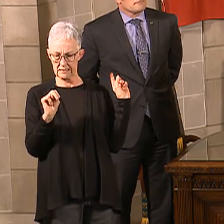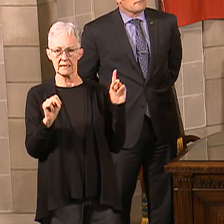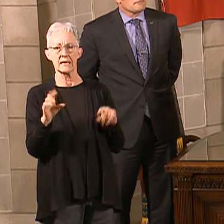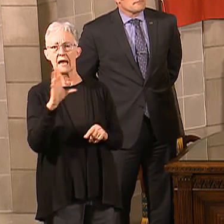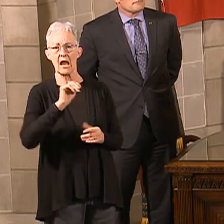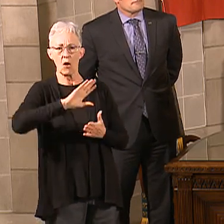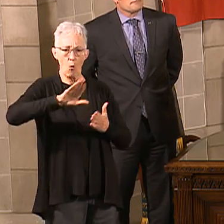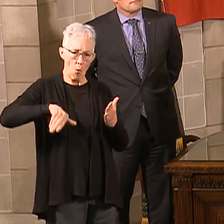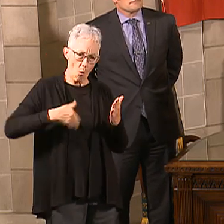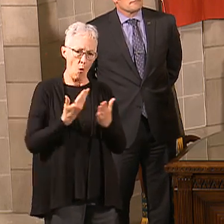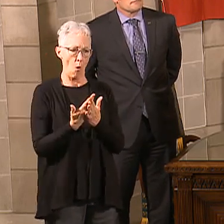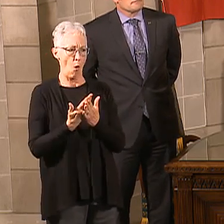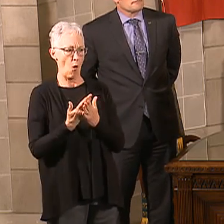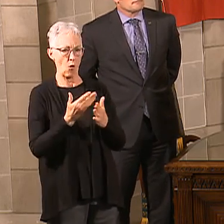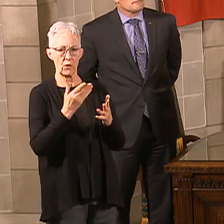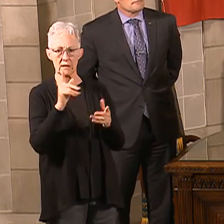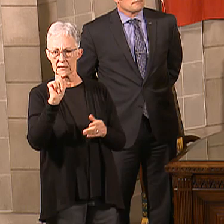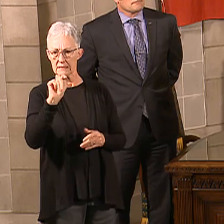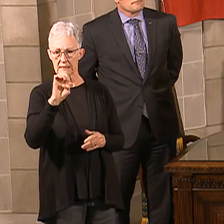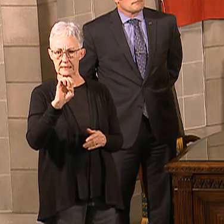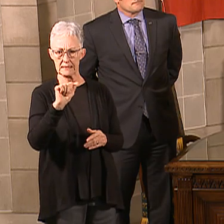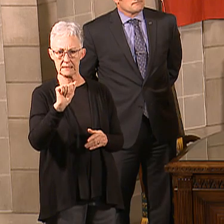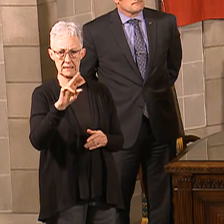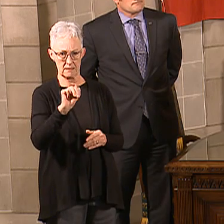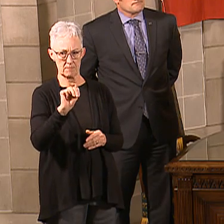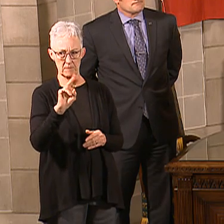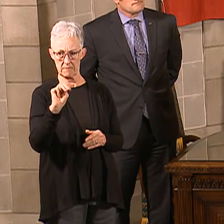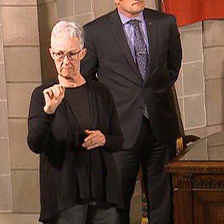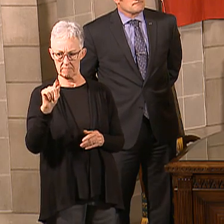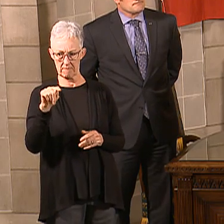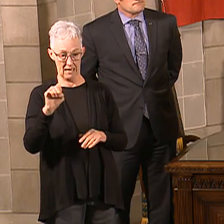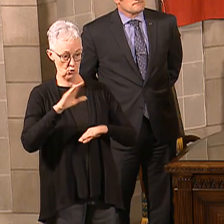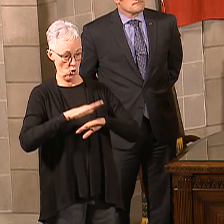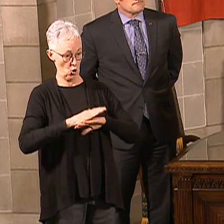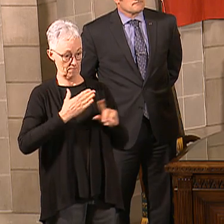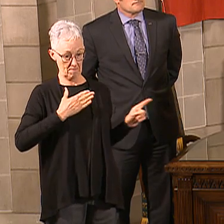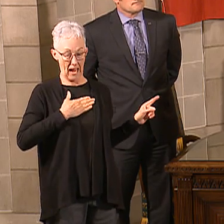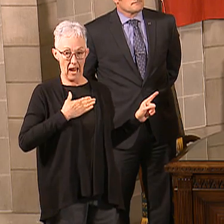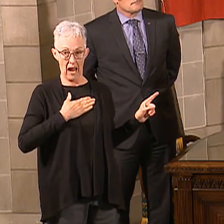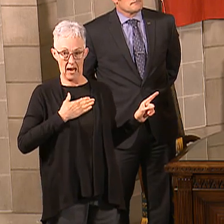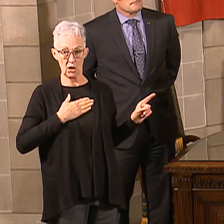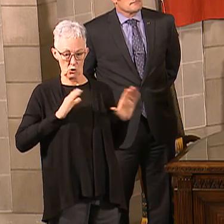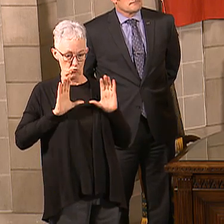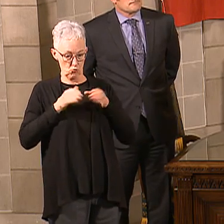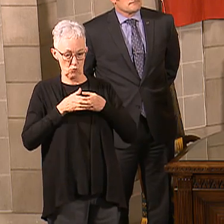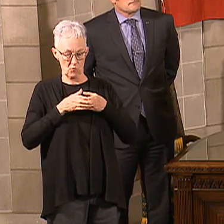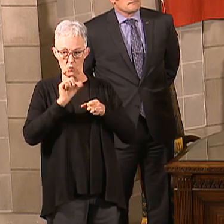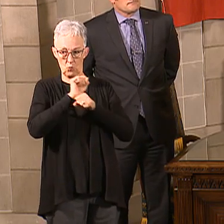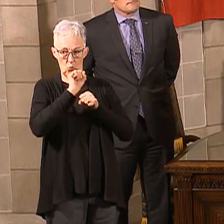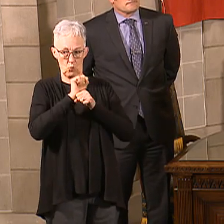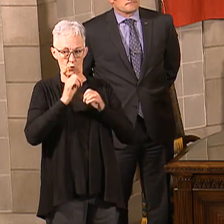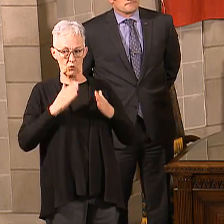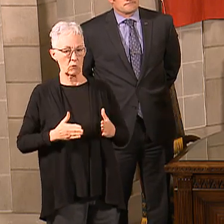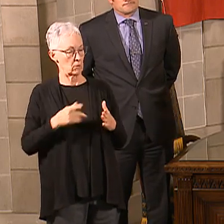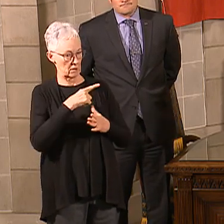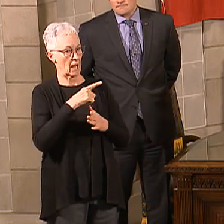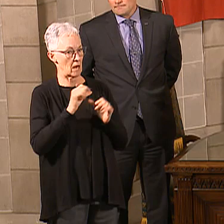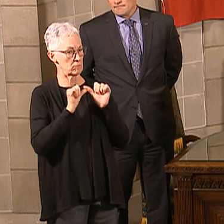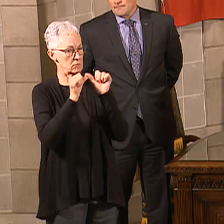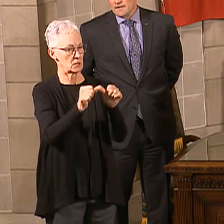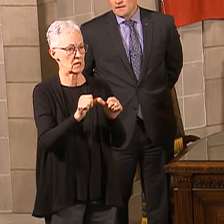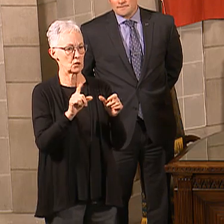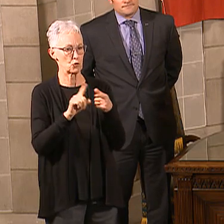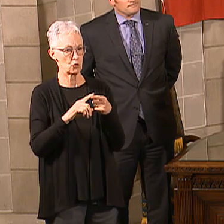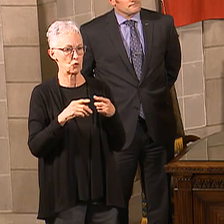all the teammates that we have on my cabinet are doing a fantastic job in making sure they can continue to provide those services, that they're thinking about how to